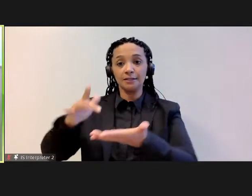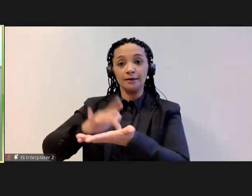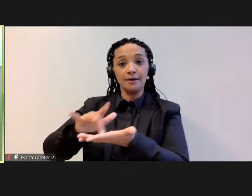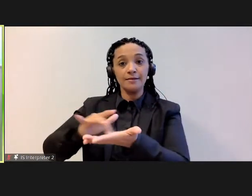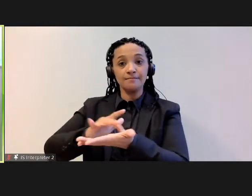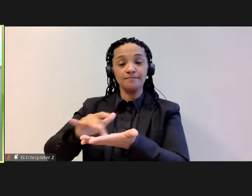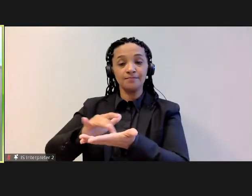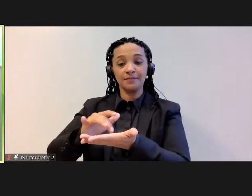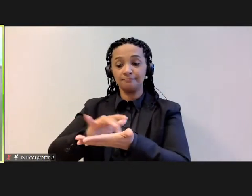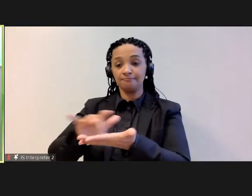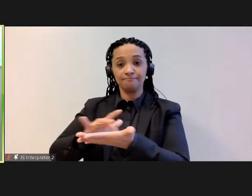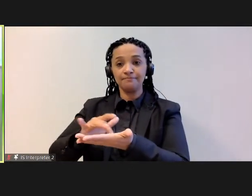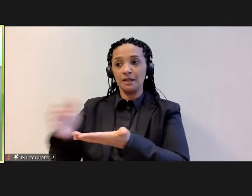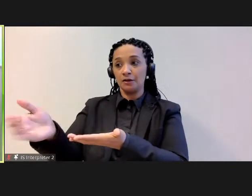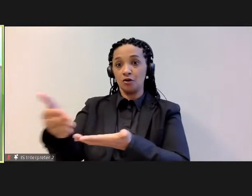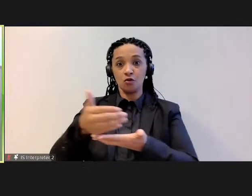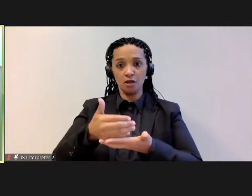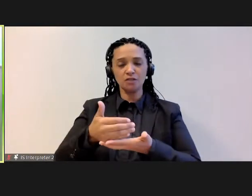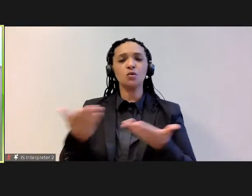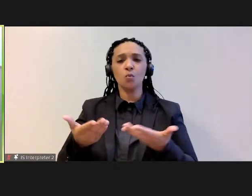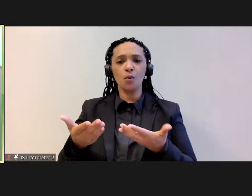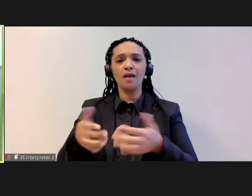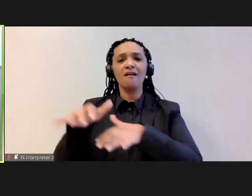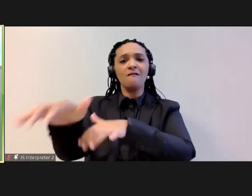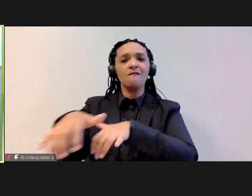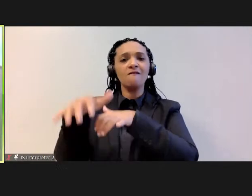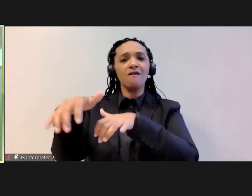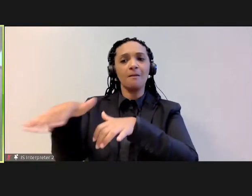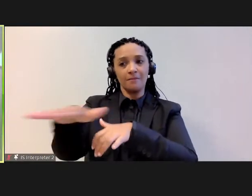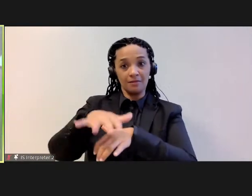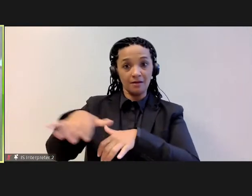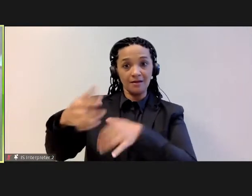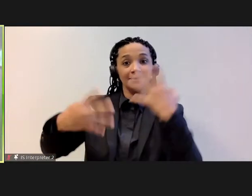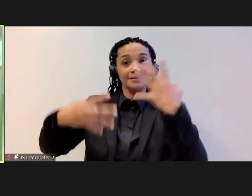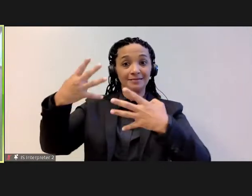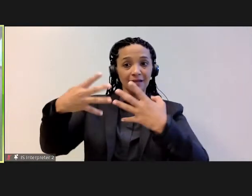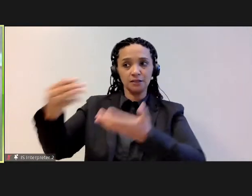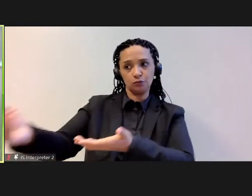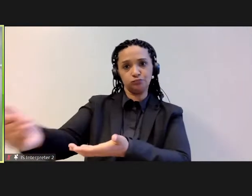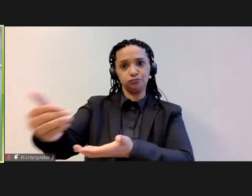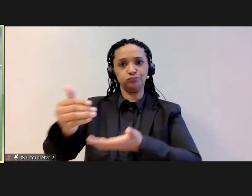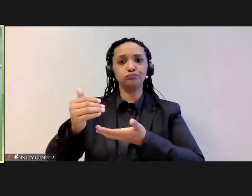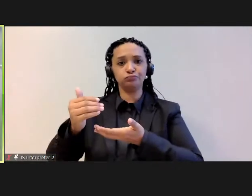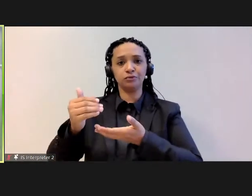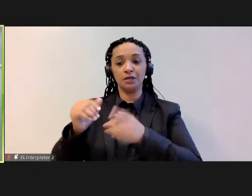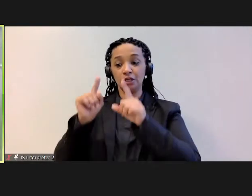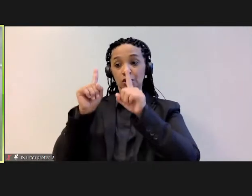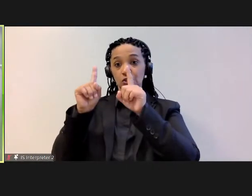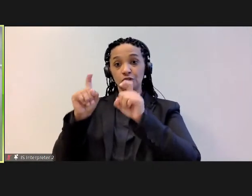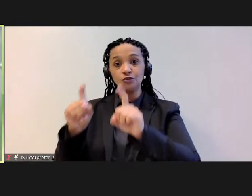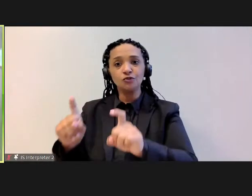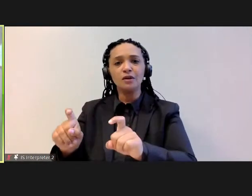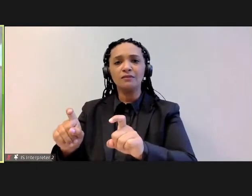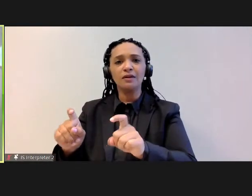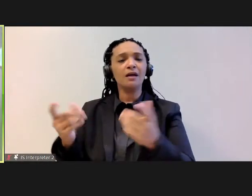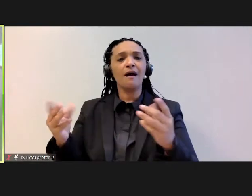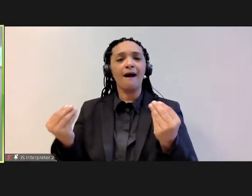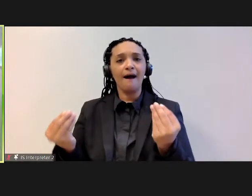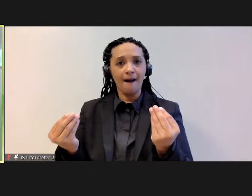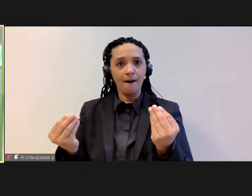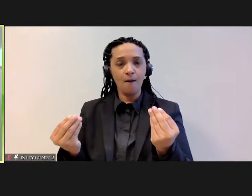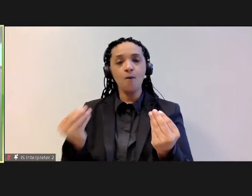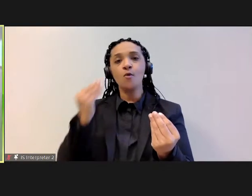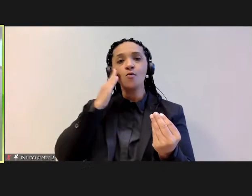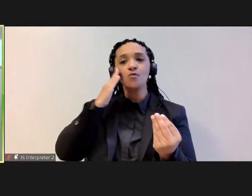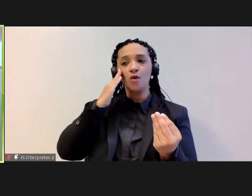Niger. Even in the agricultural sector, the agricultural surveys are now done with